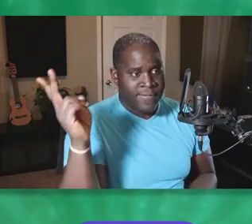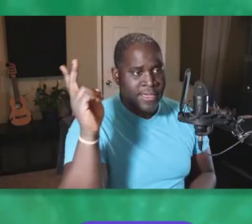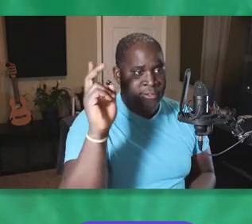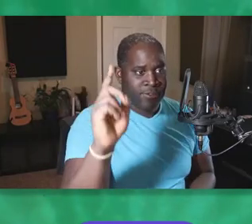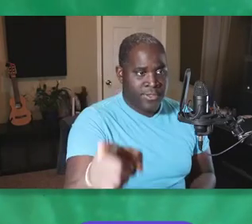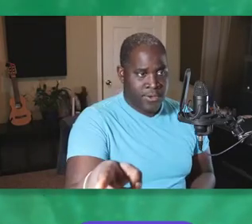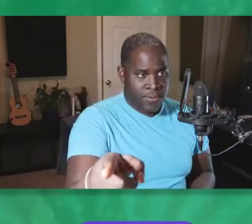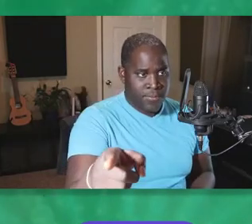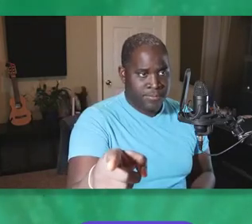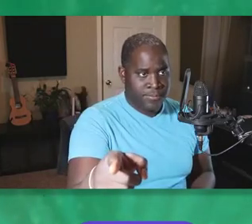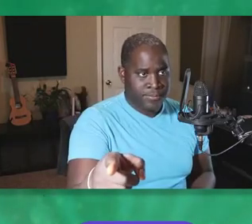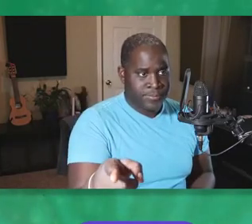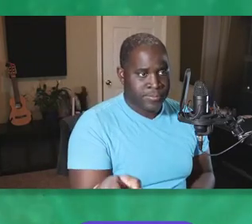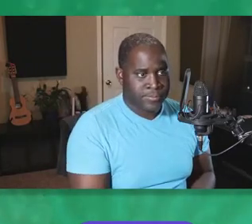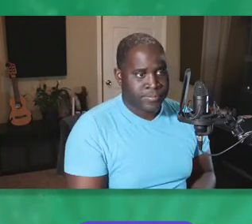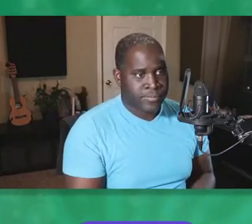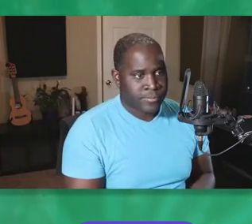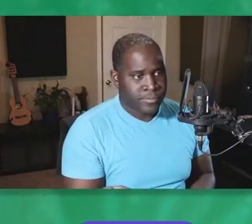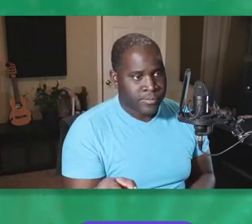I failed you.